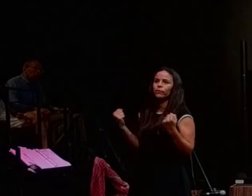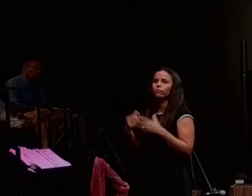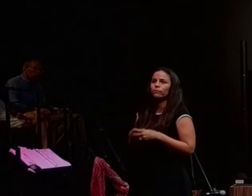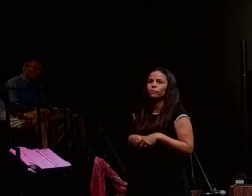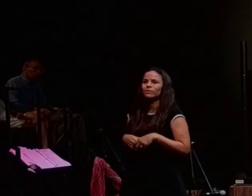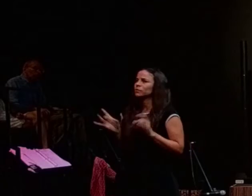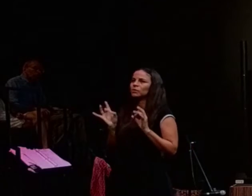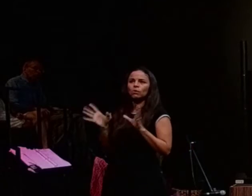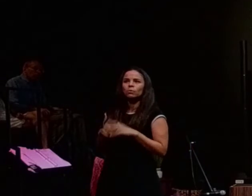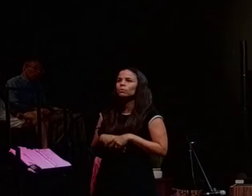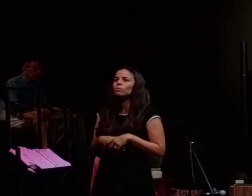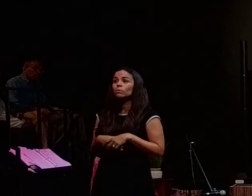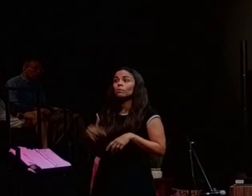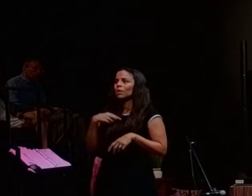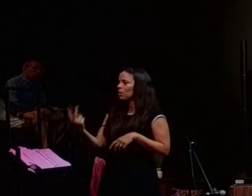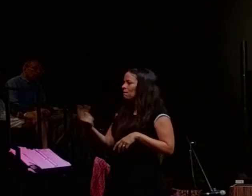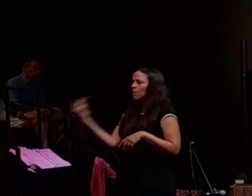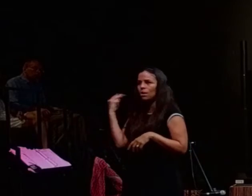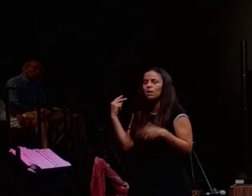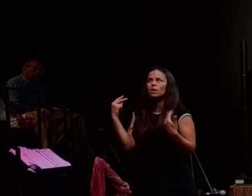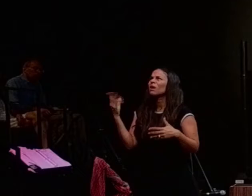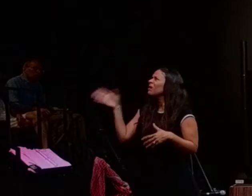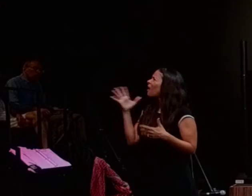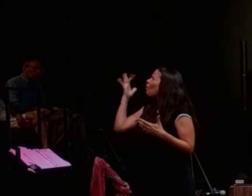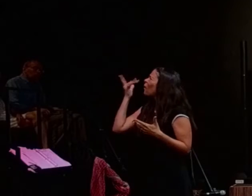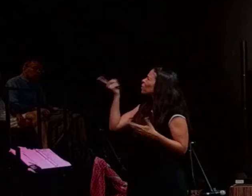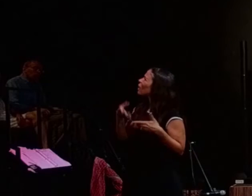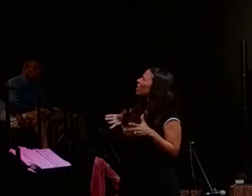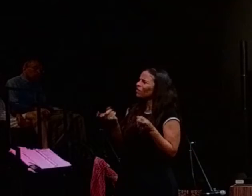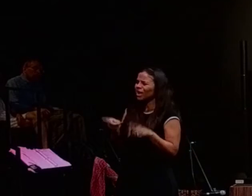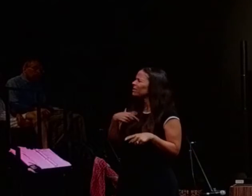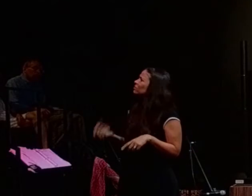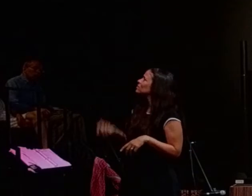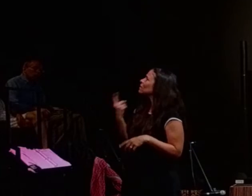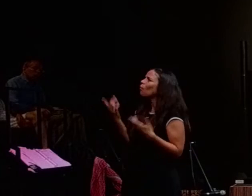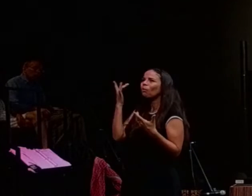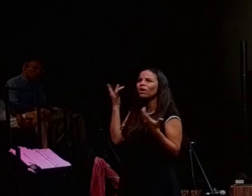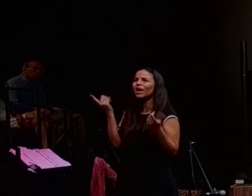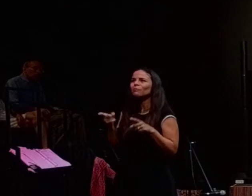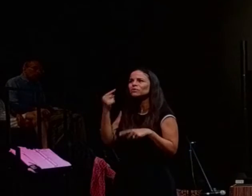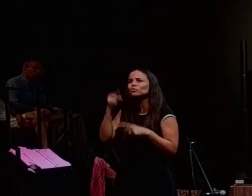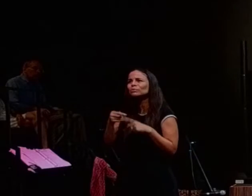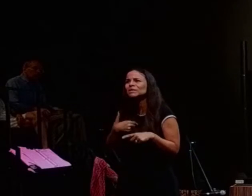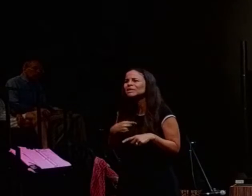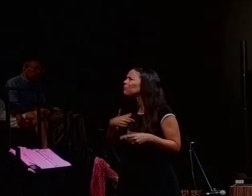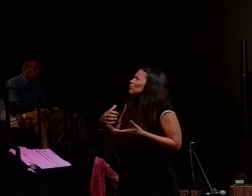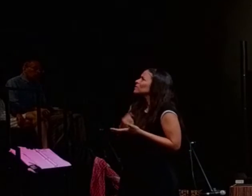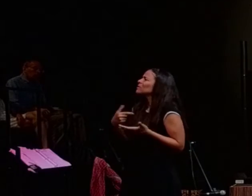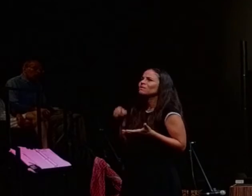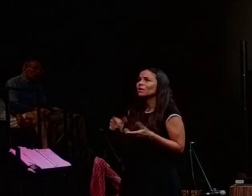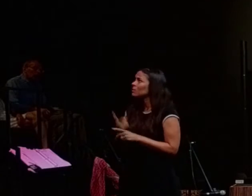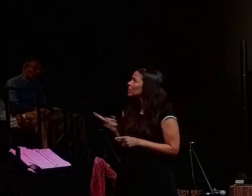You know, this was terrible. And I look back and I'm like, God, why did this happen? I don't understand. I don't understand why this happened to me. I didn't deserve this,